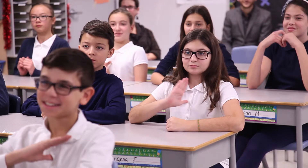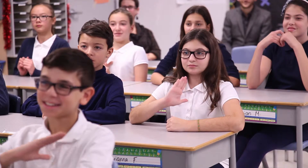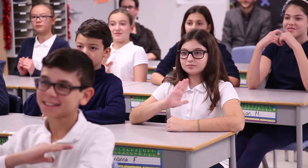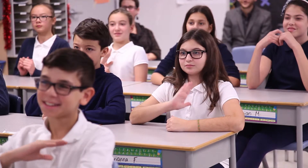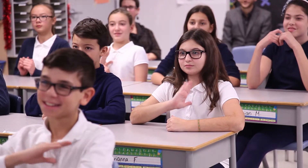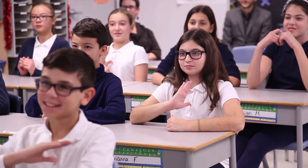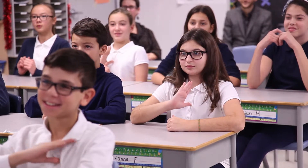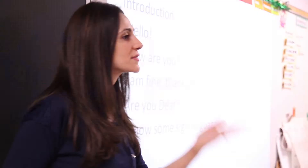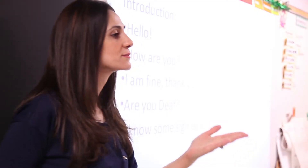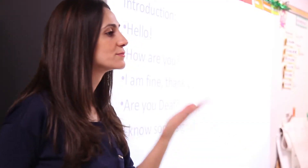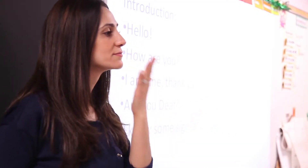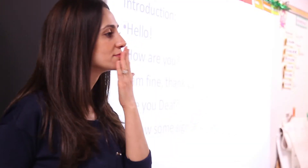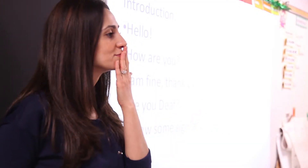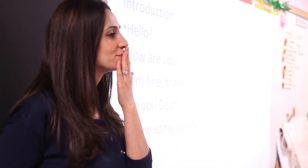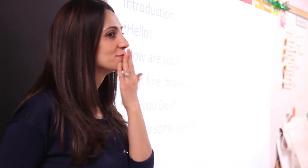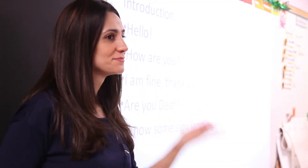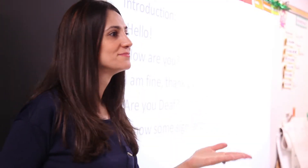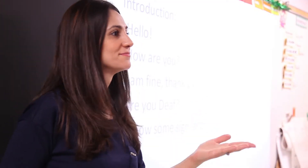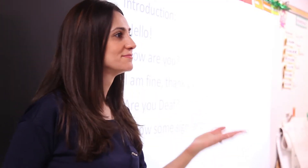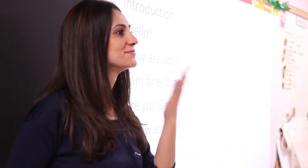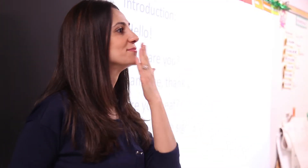How about this one? Thank you.